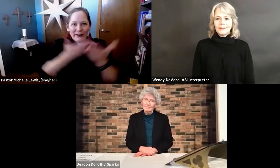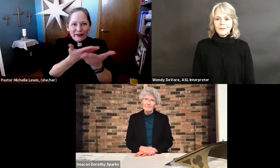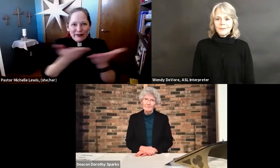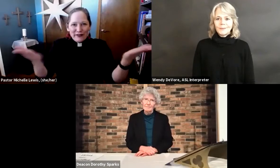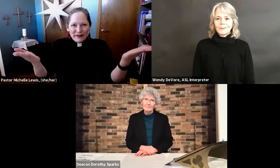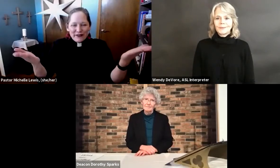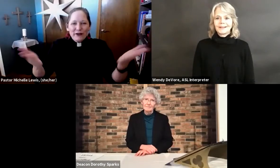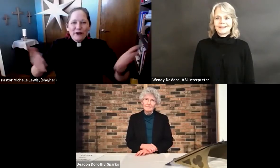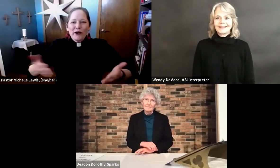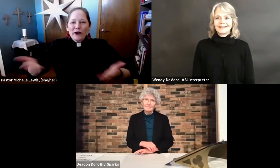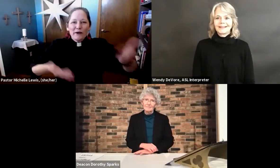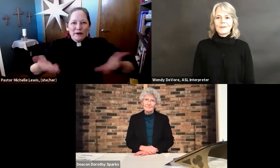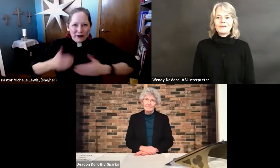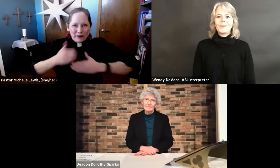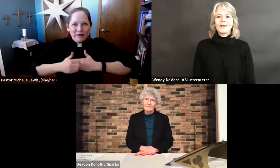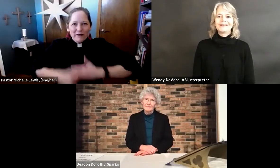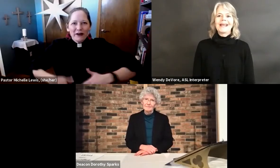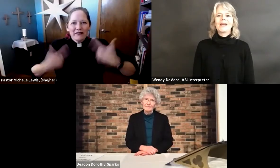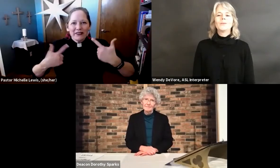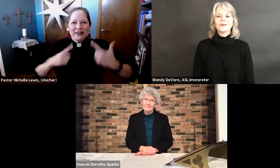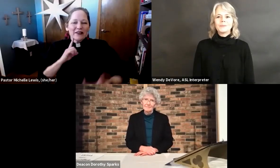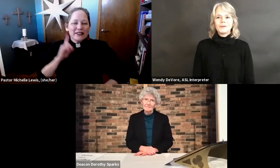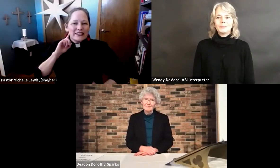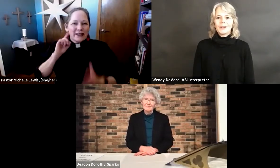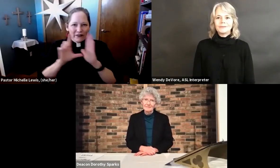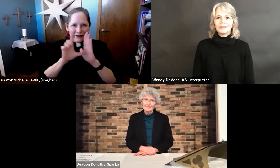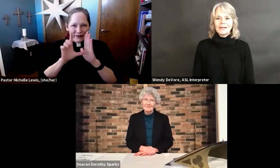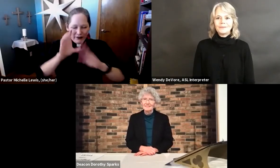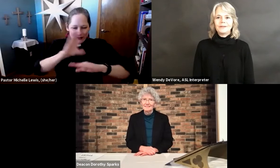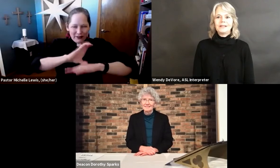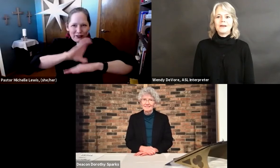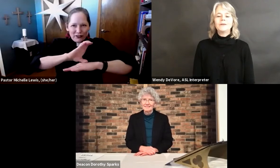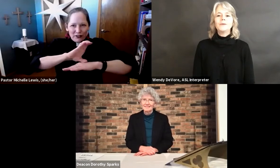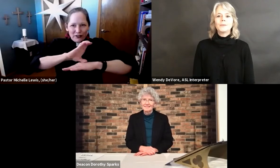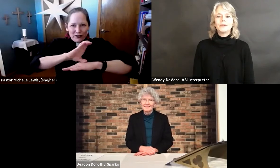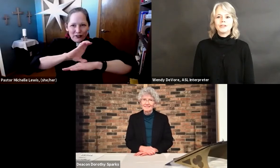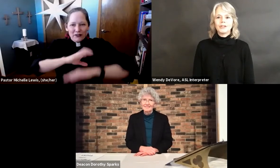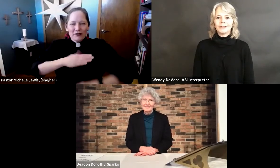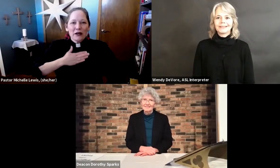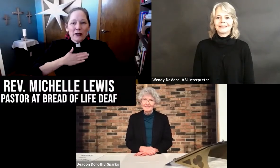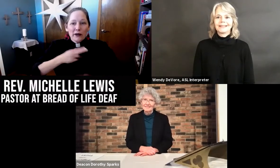Hello. Hello, everyone, and welcome to Bread of Life, Deaf Lutheran Church.